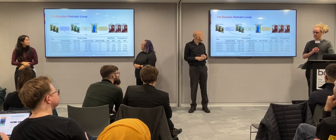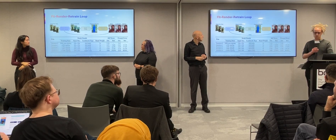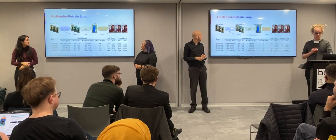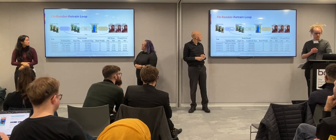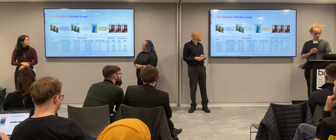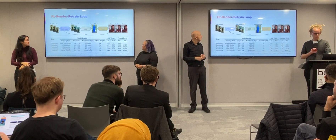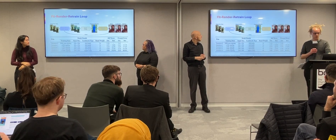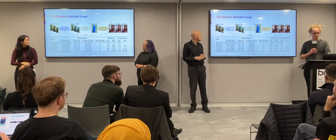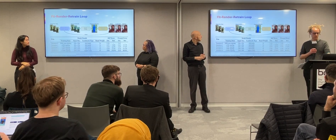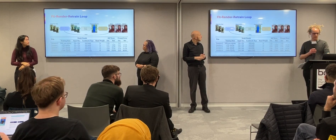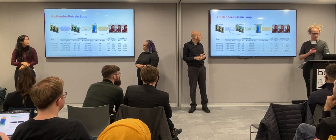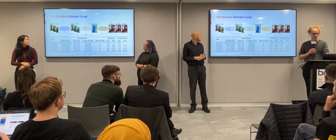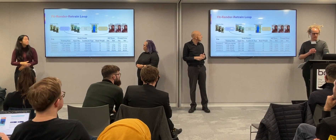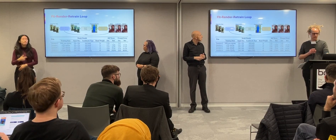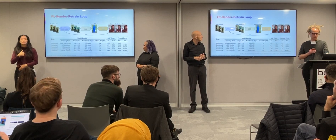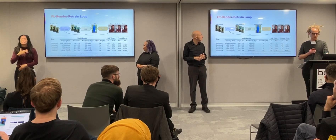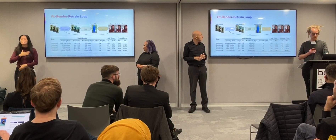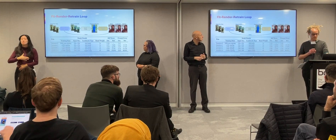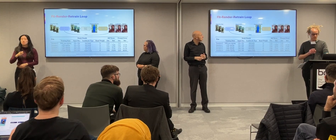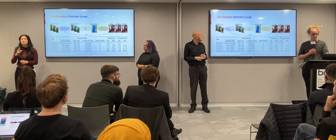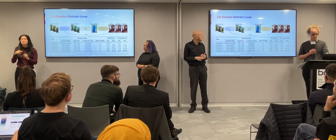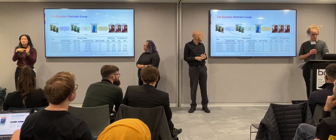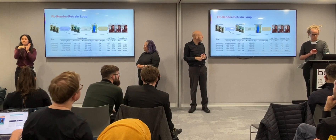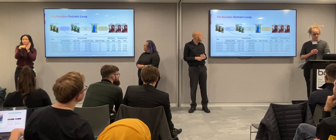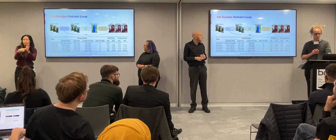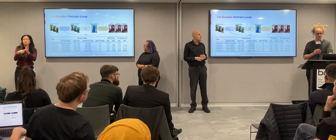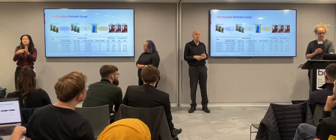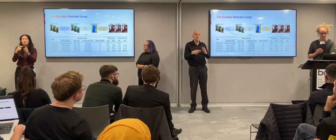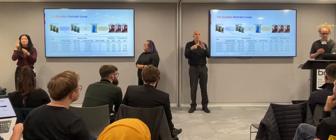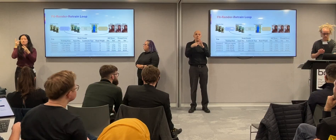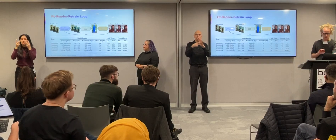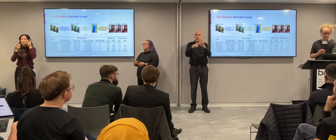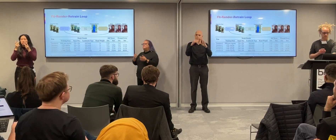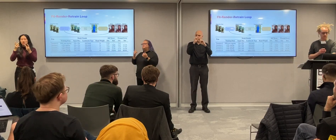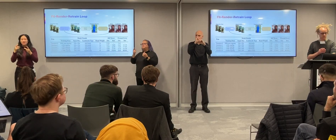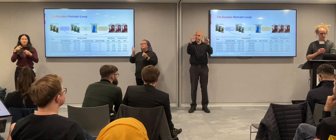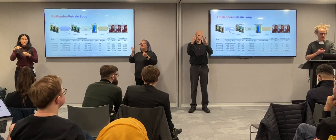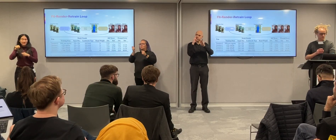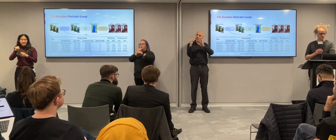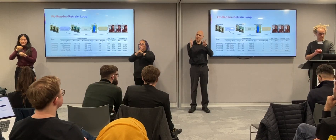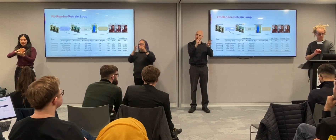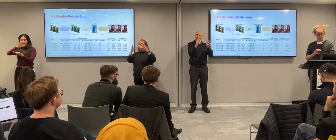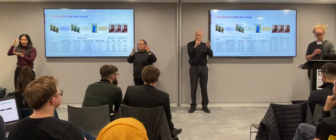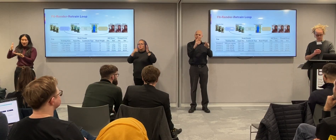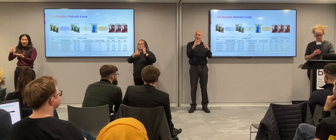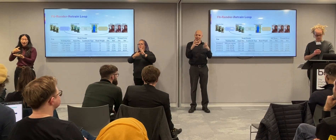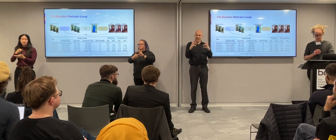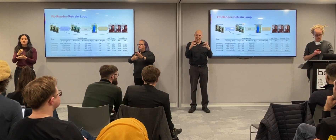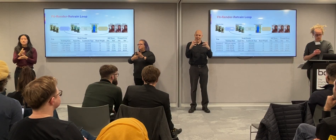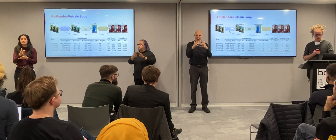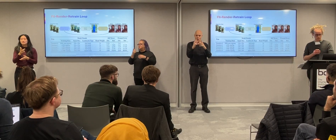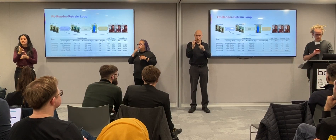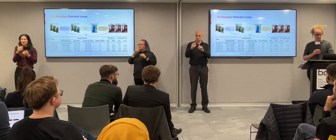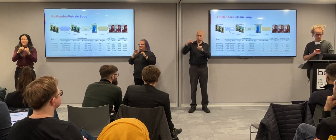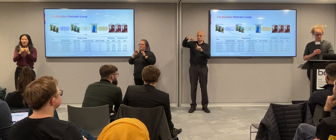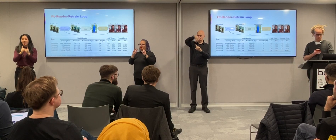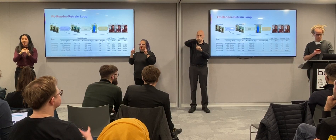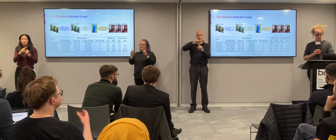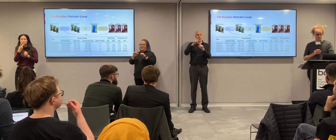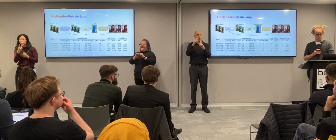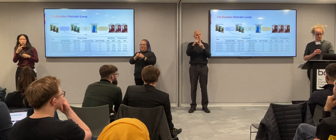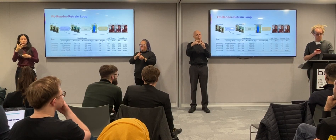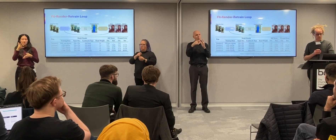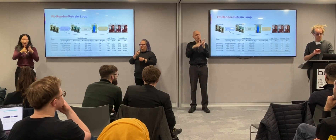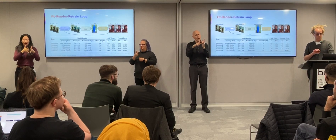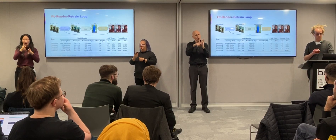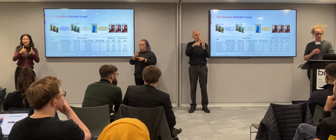Right, and I want to show you a visualization of this data on the how to sign panoptics set, and